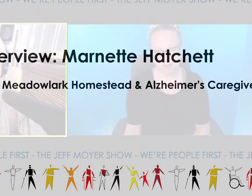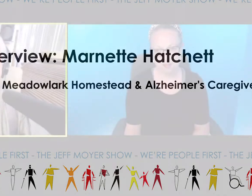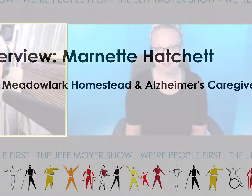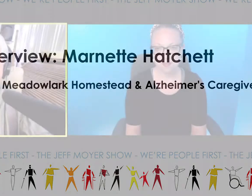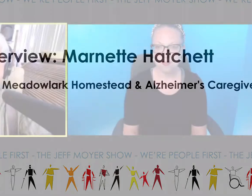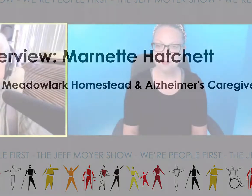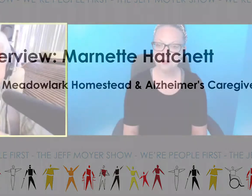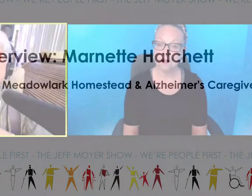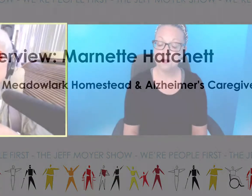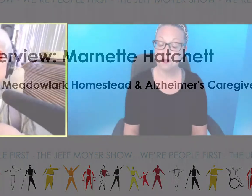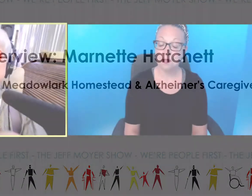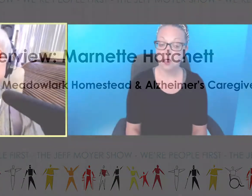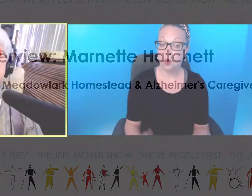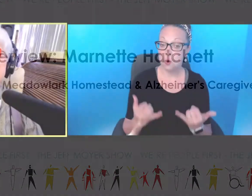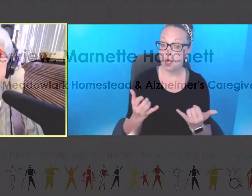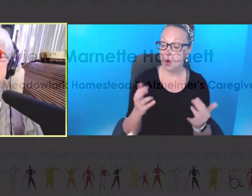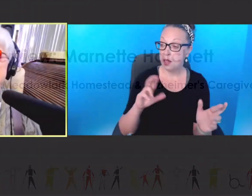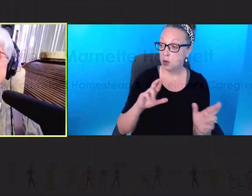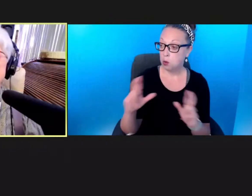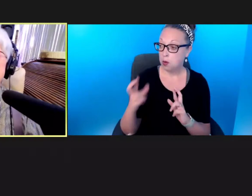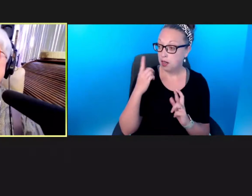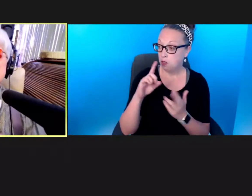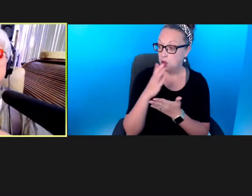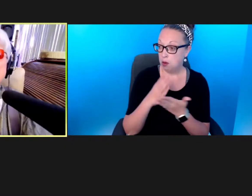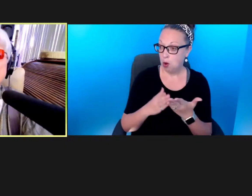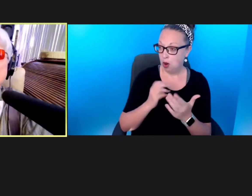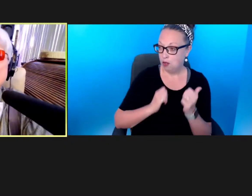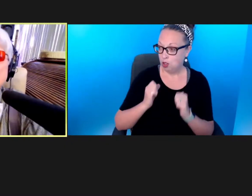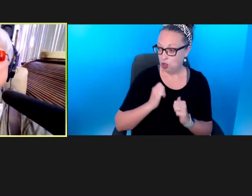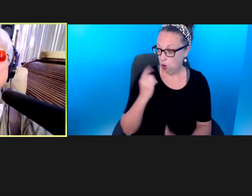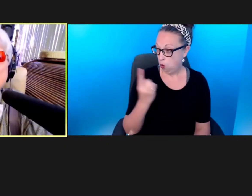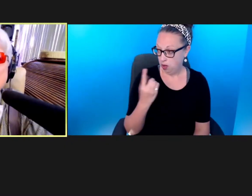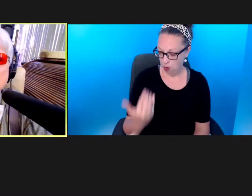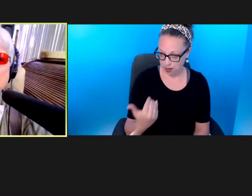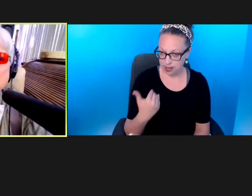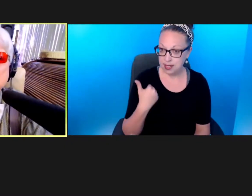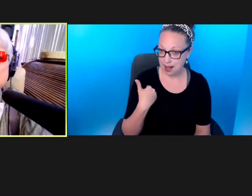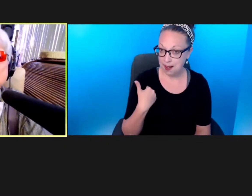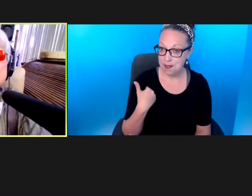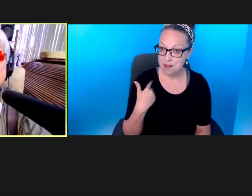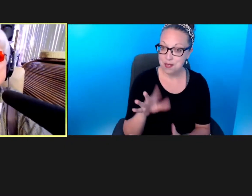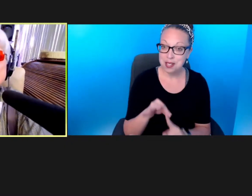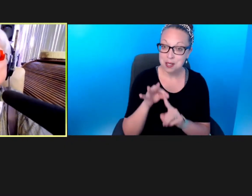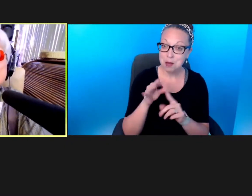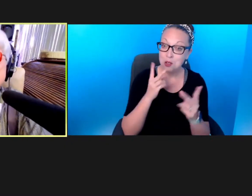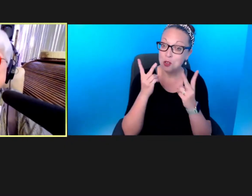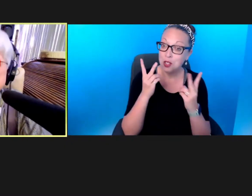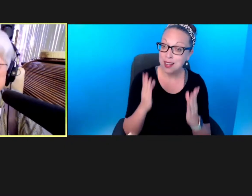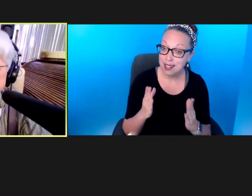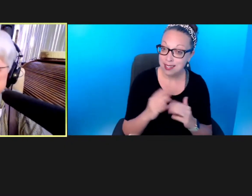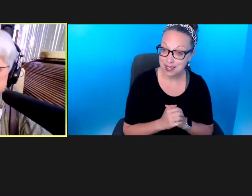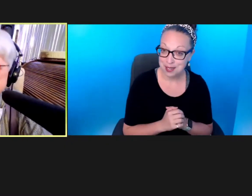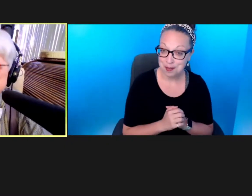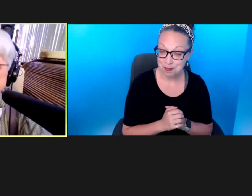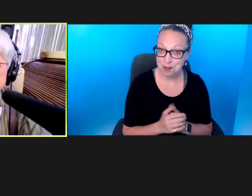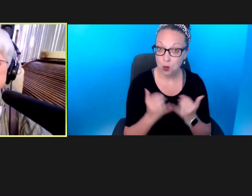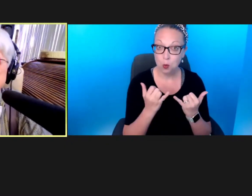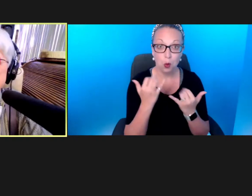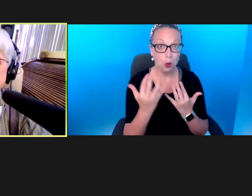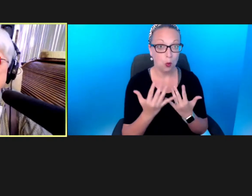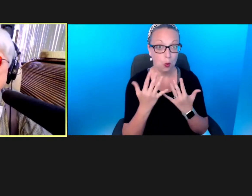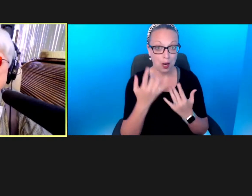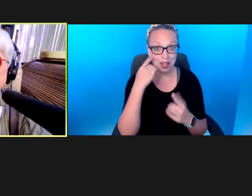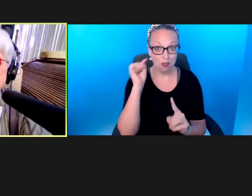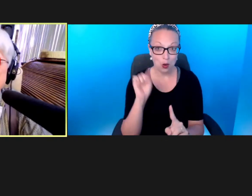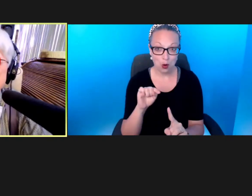So we're ready for the part of the show that we always have a special guest, and we're waiting for her to